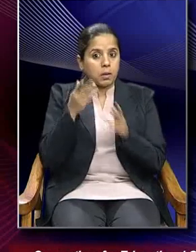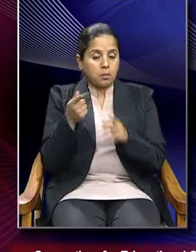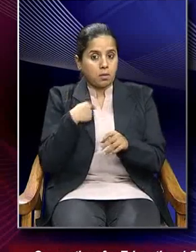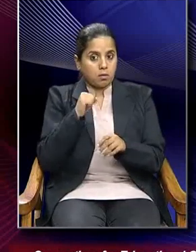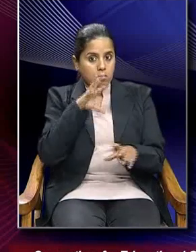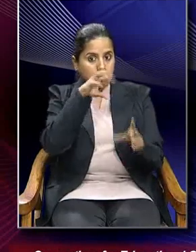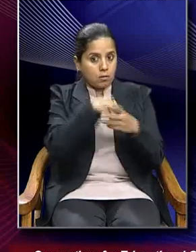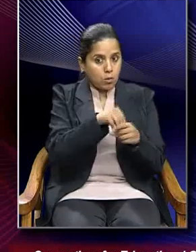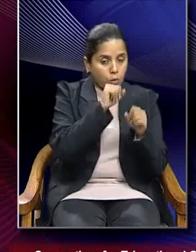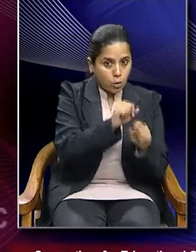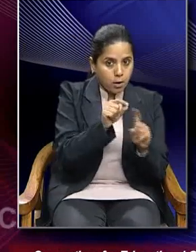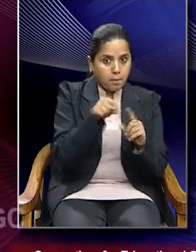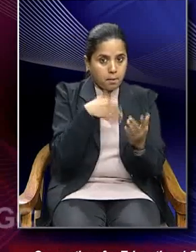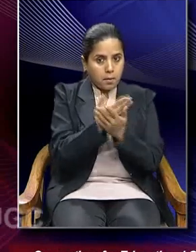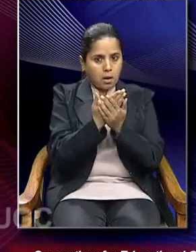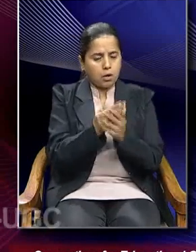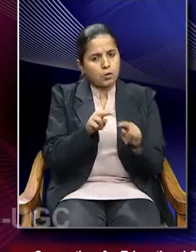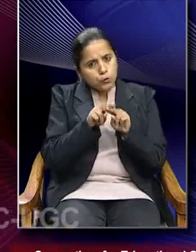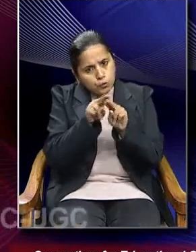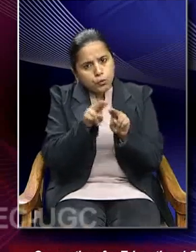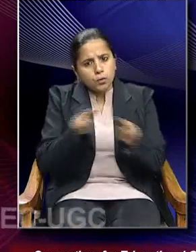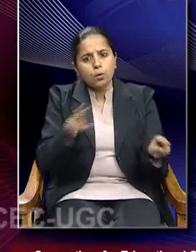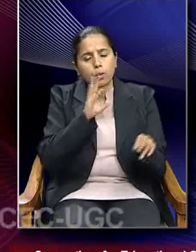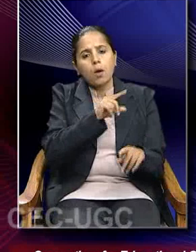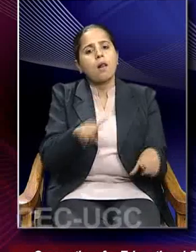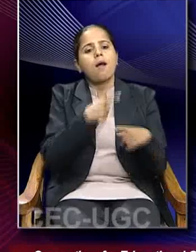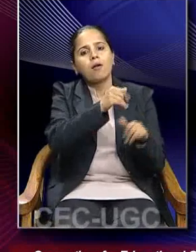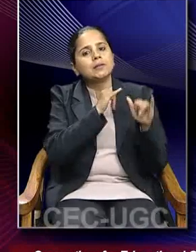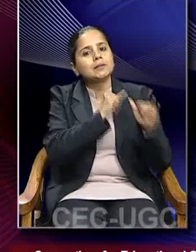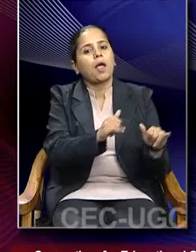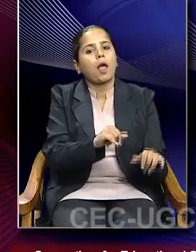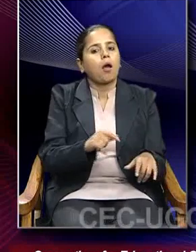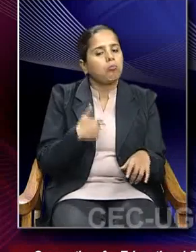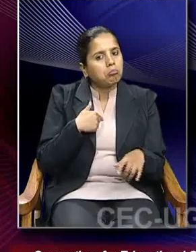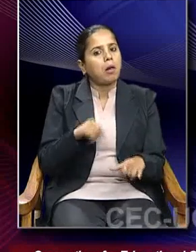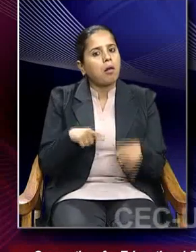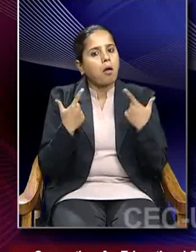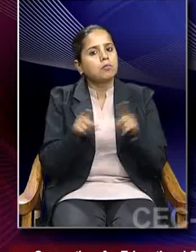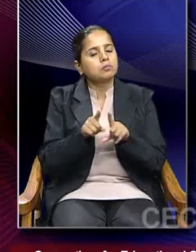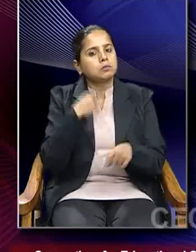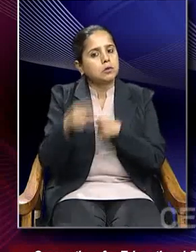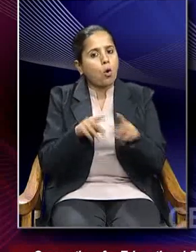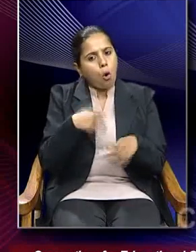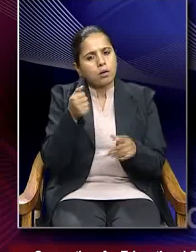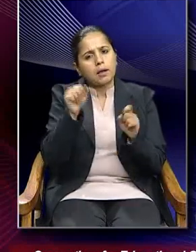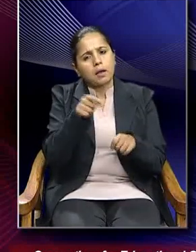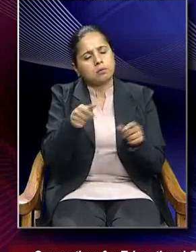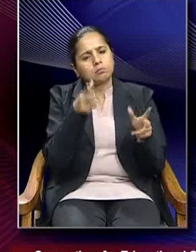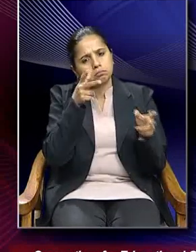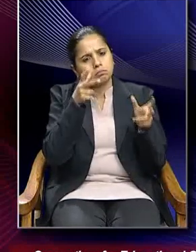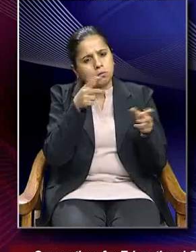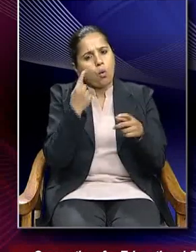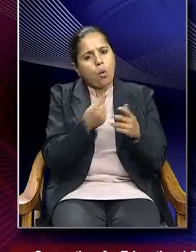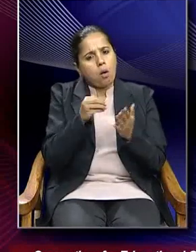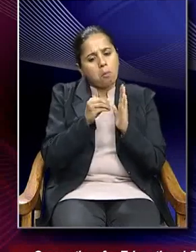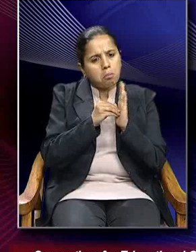insider, participate completely in the everyday life, or you can be an observer. You just can